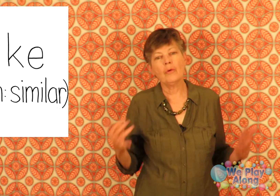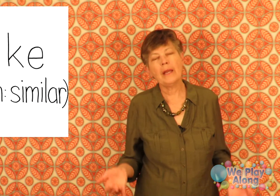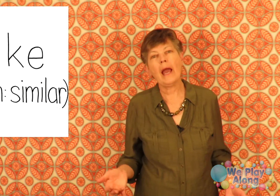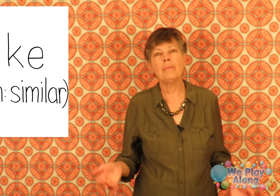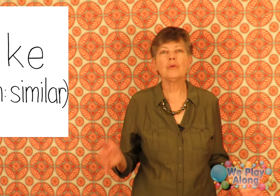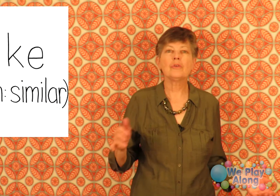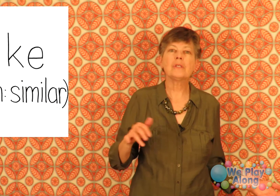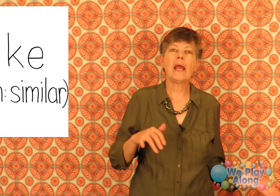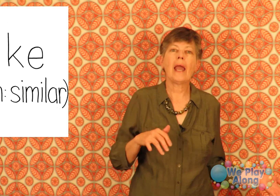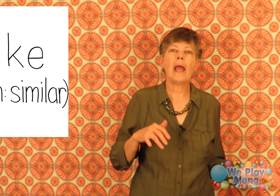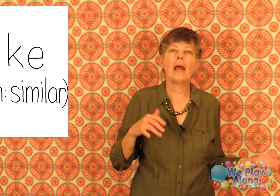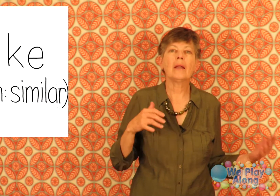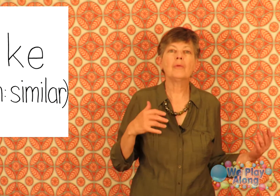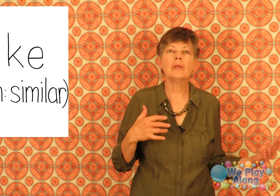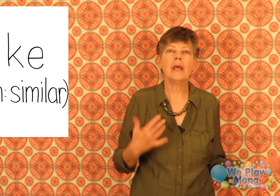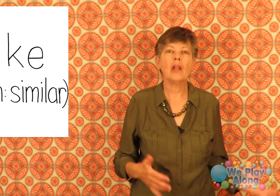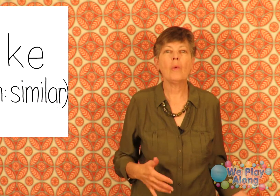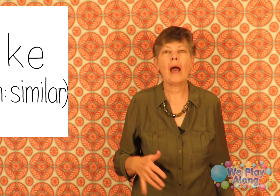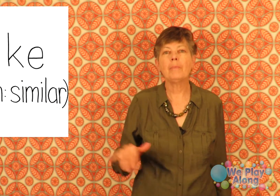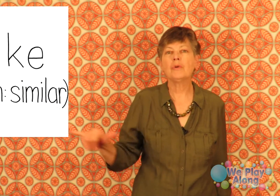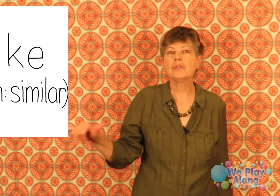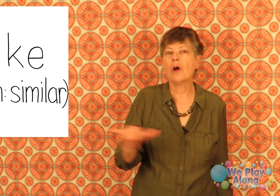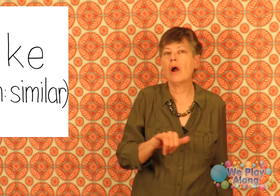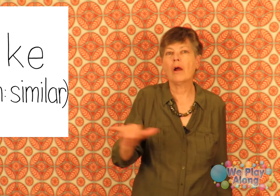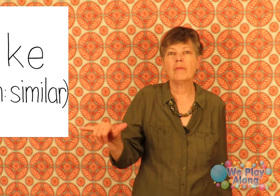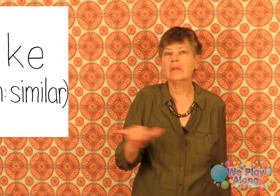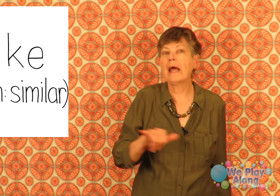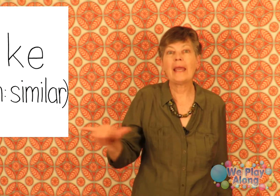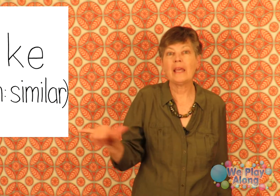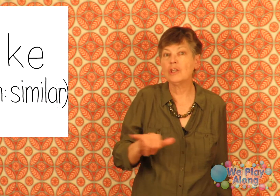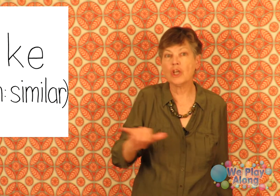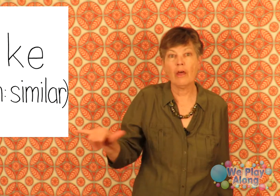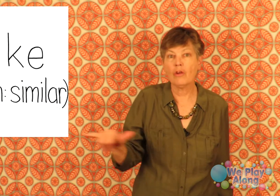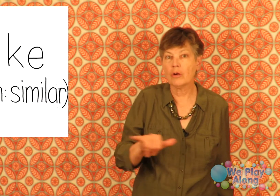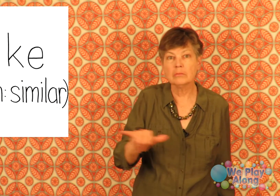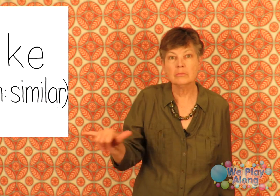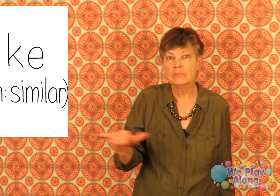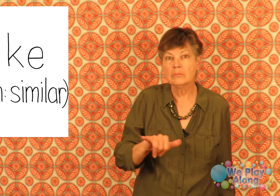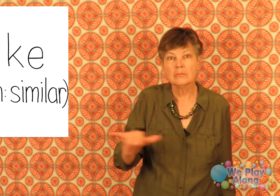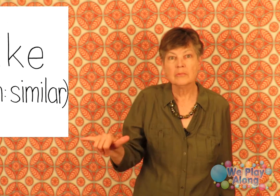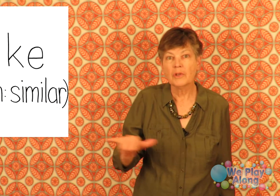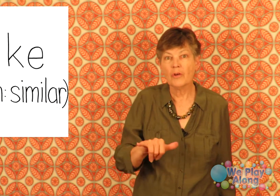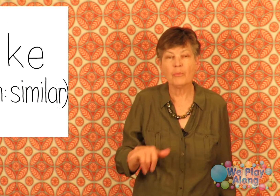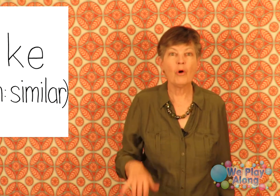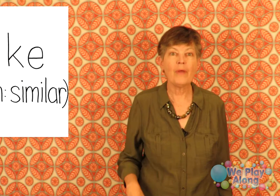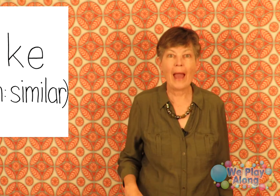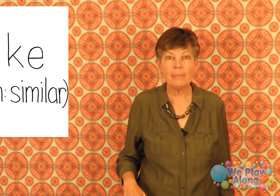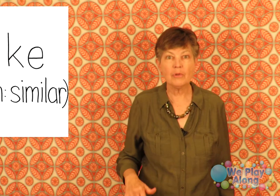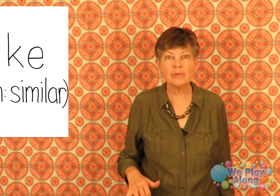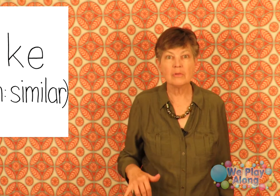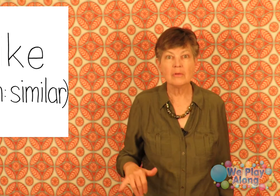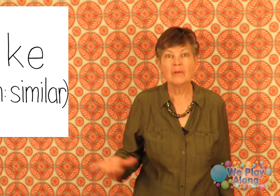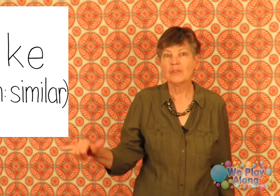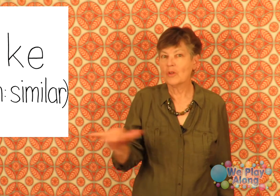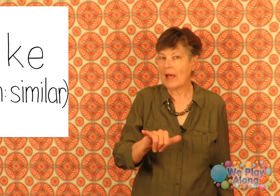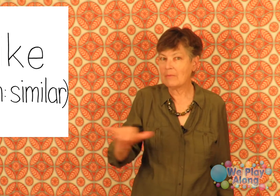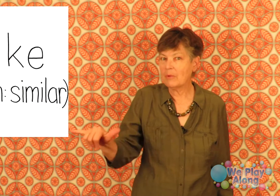Green apples and yellow apples are like each other. You know, they're both apples. So that would